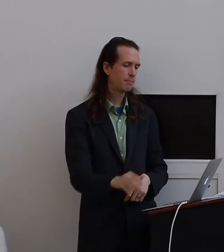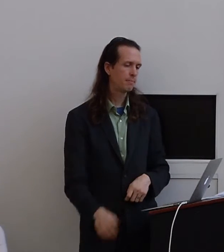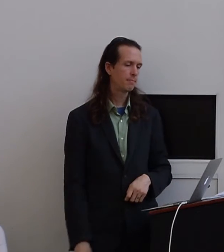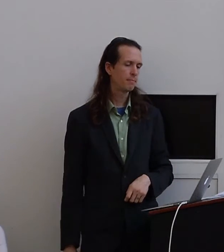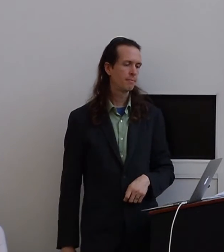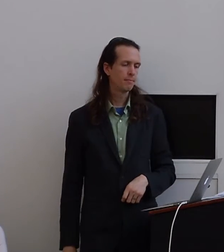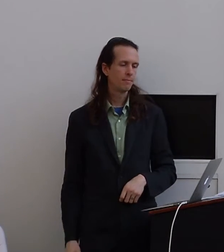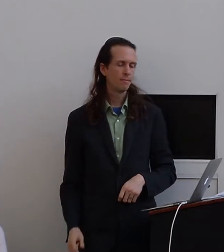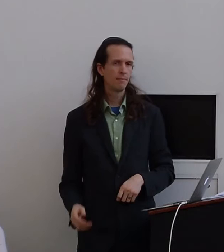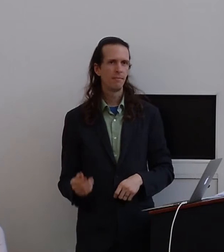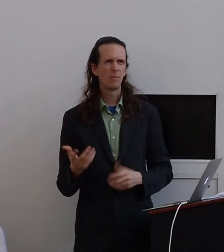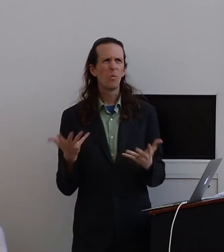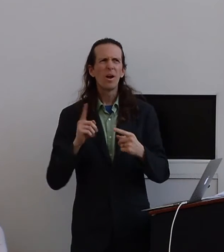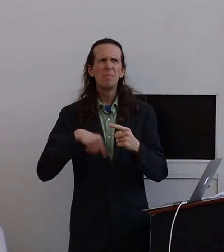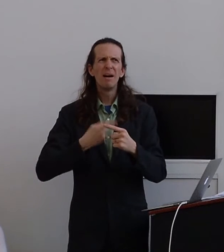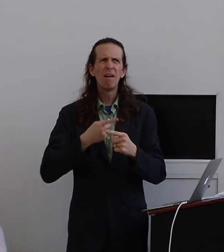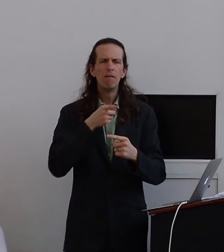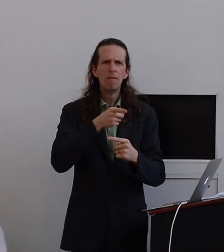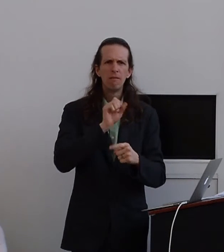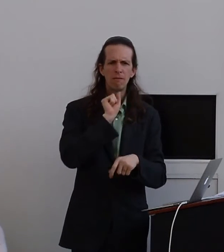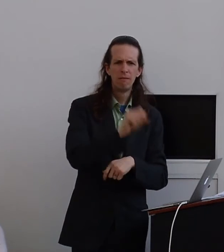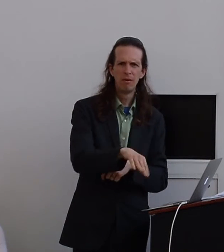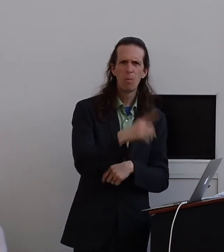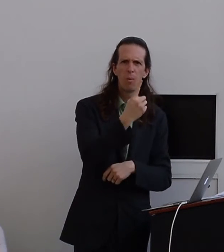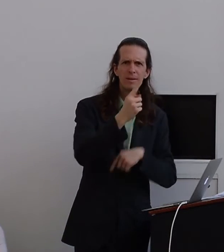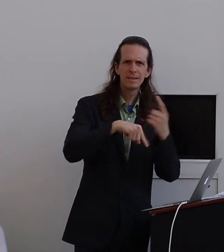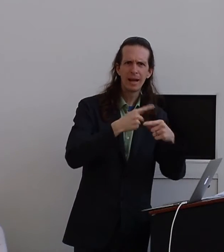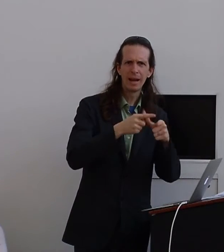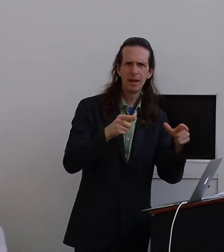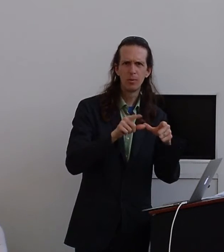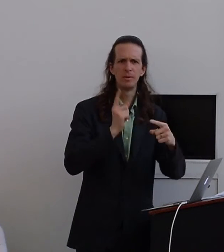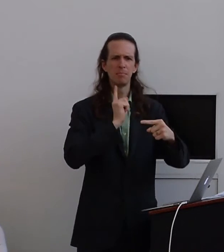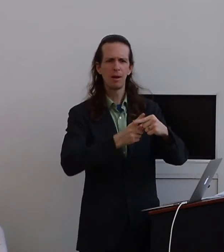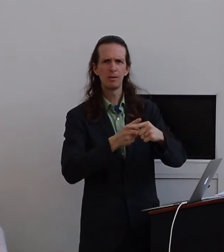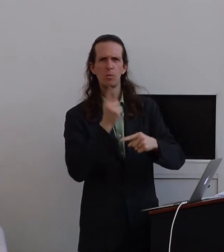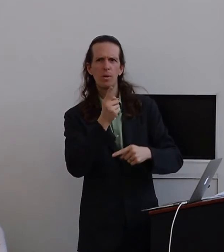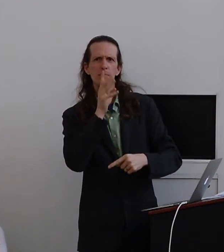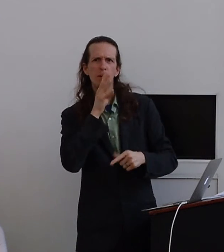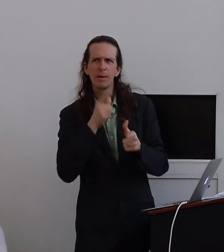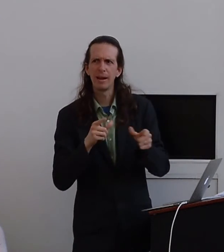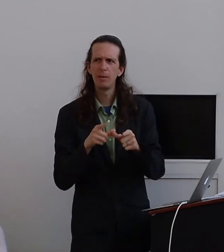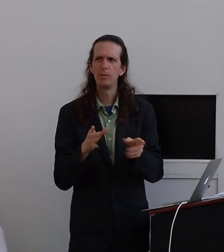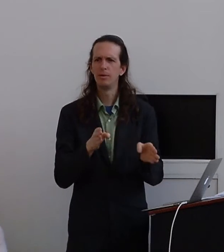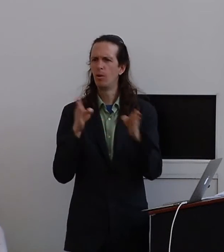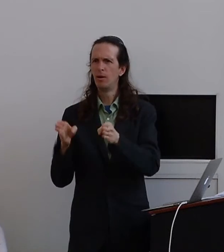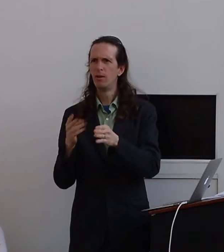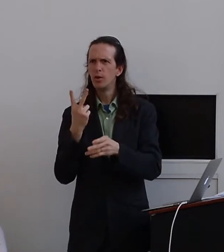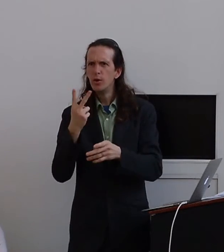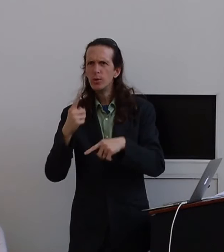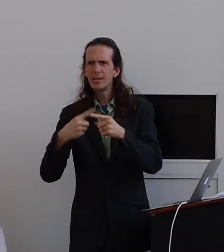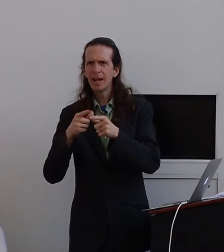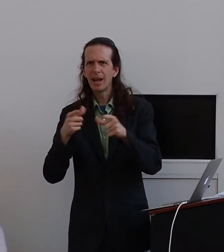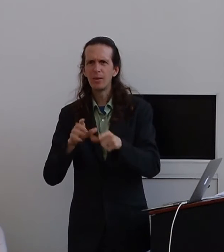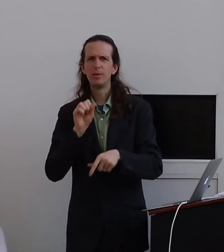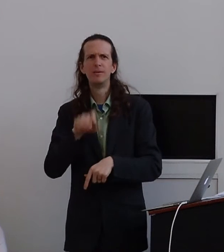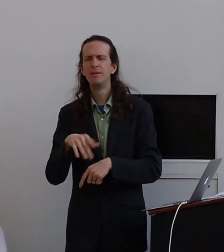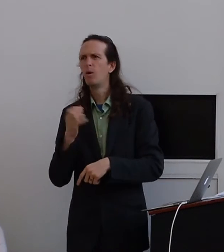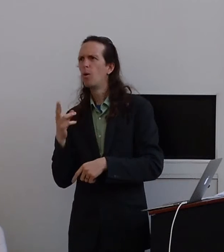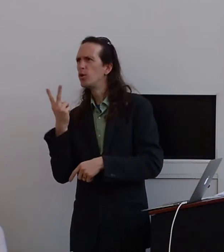the same way to either one. What if the child gets one signed plus one spoken language or two